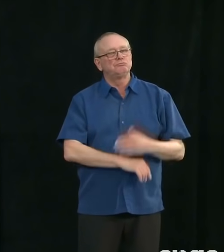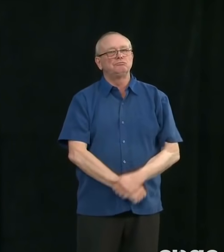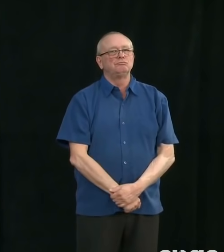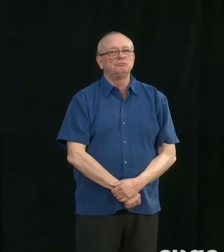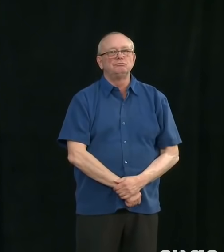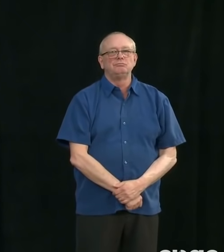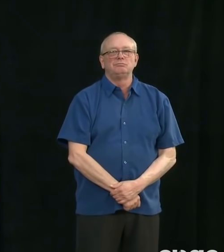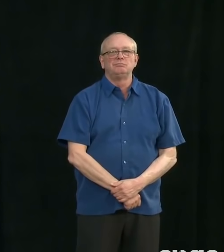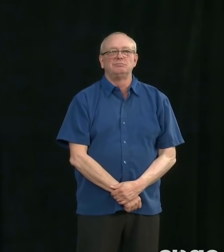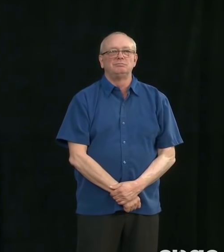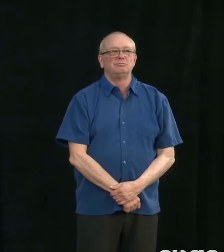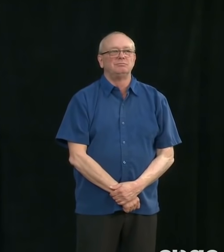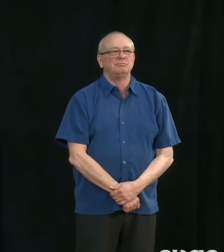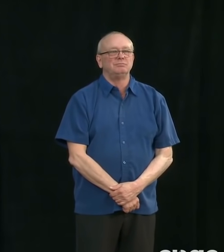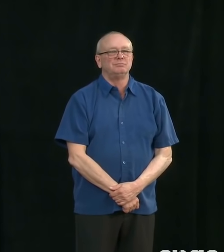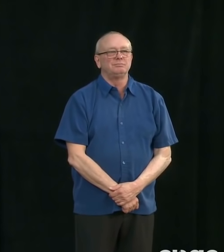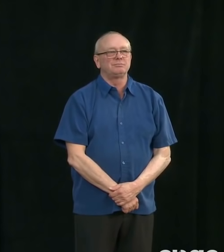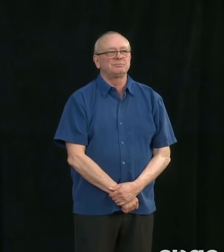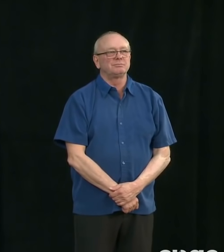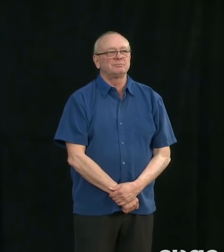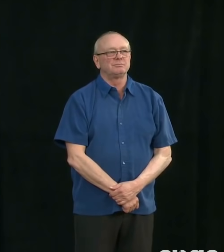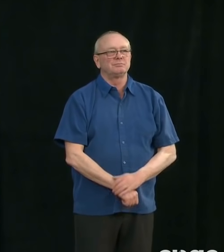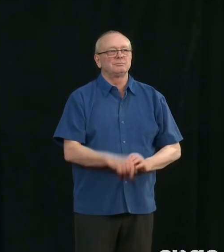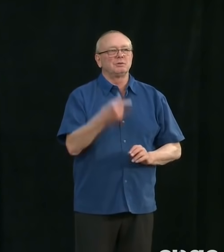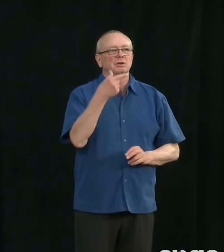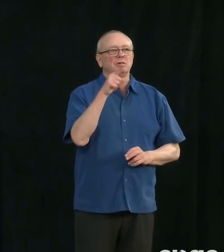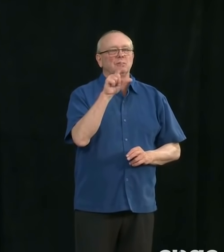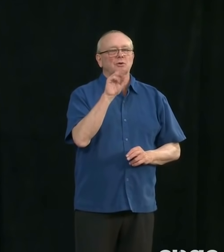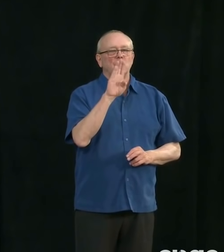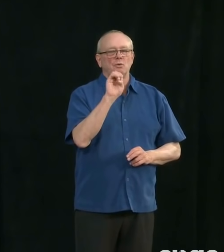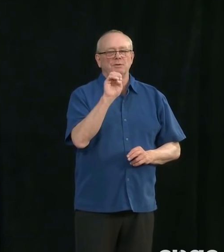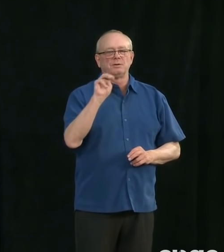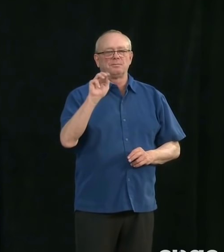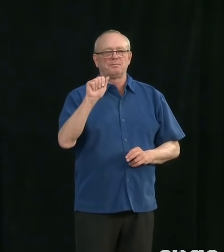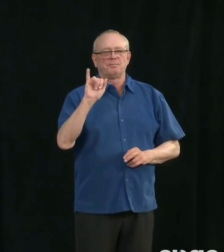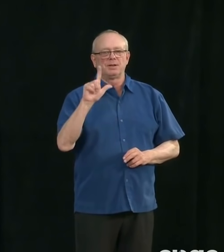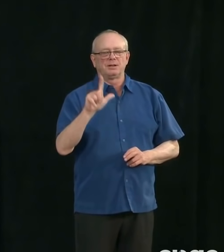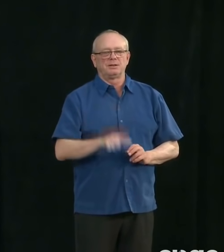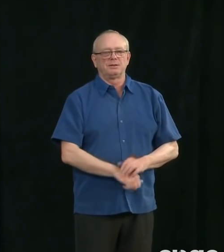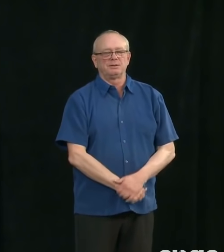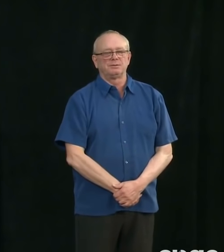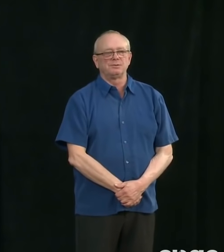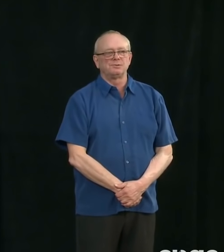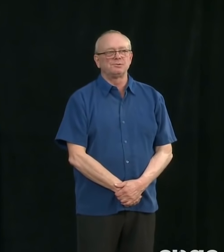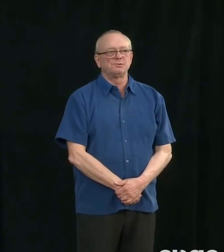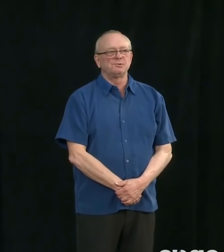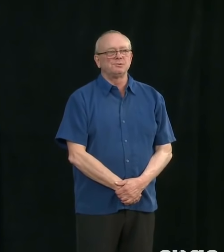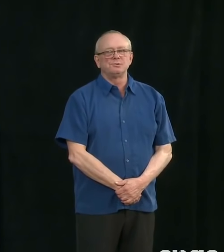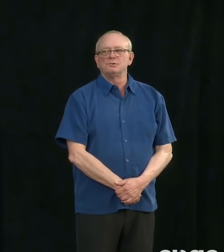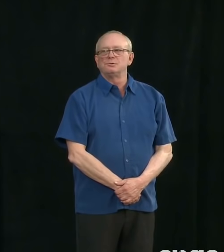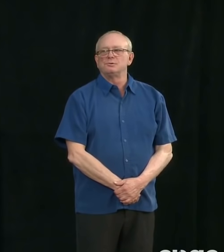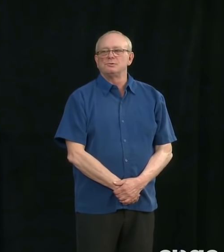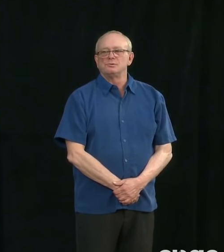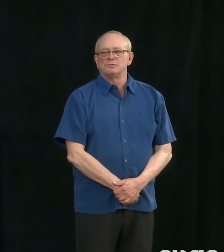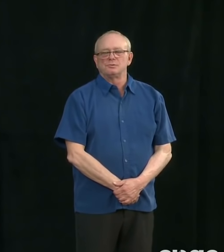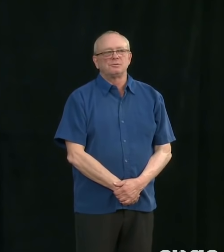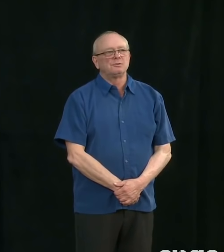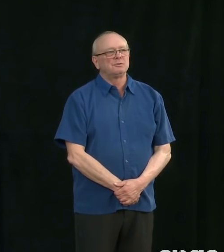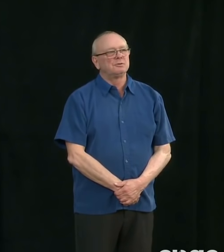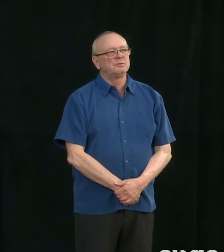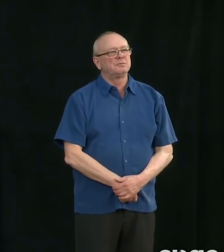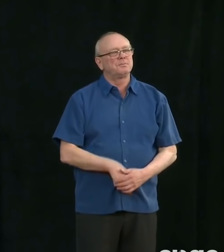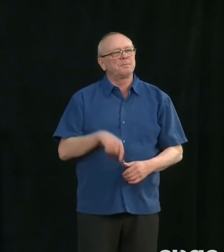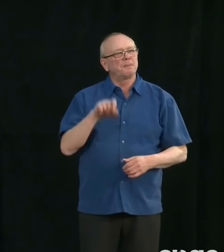first question is from Emma Graney of the Globe and Mail. Please go ahead. Yeah, g'day, Dr. Henshaw. This is probably for you and also for the